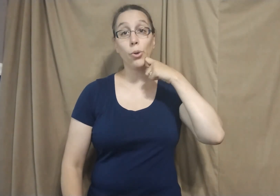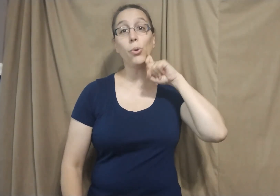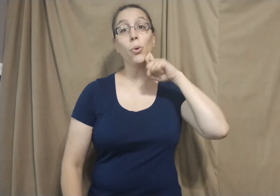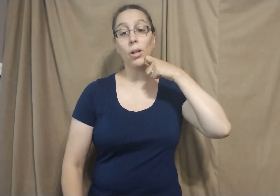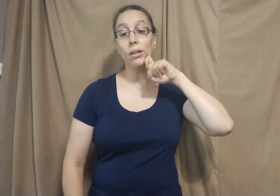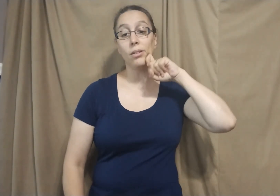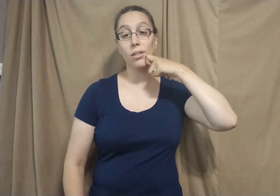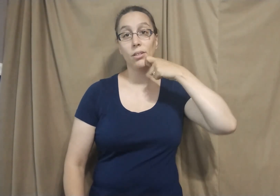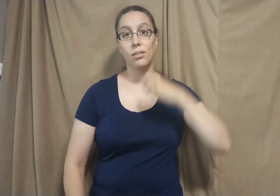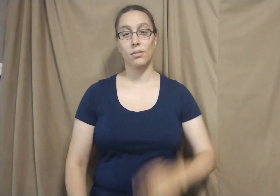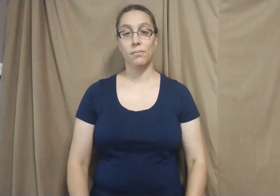cool,